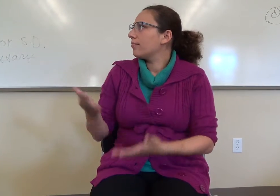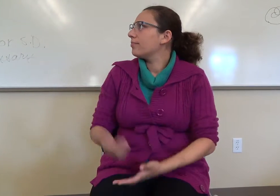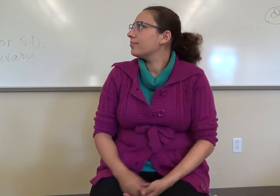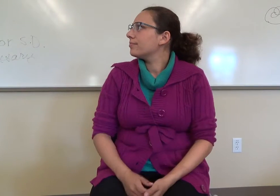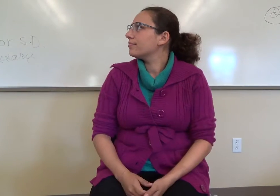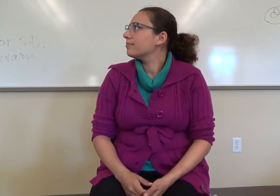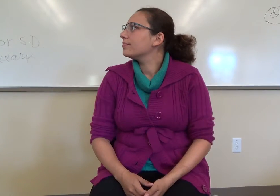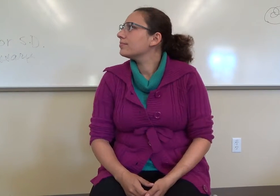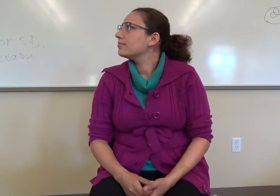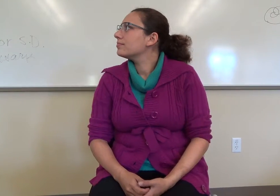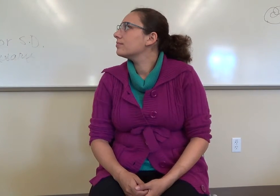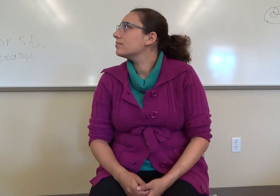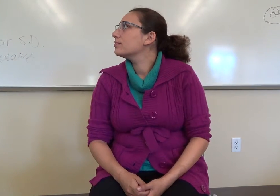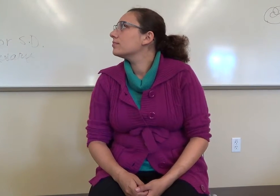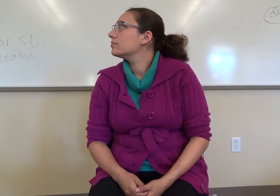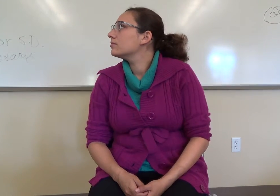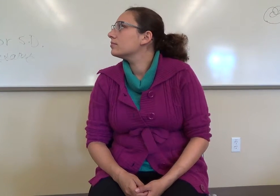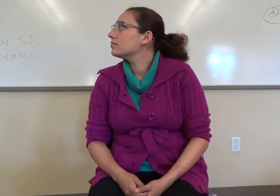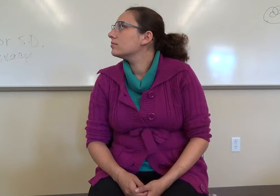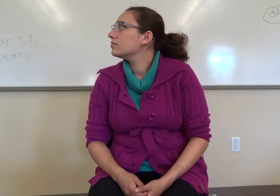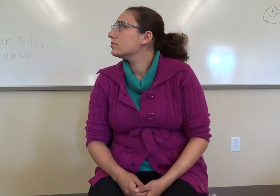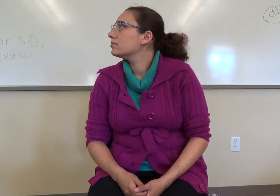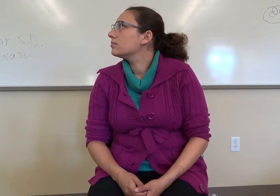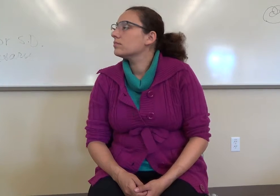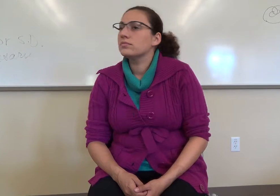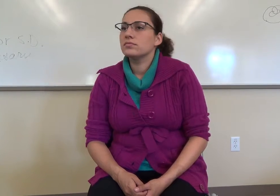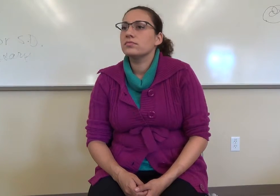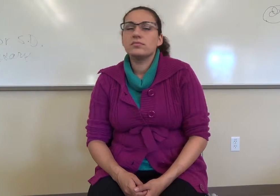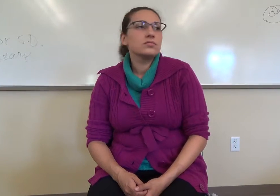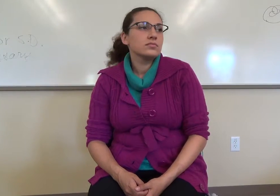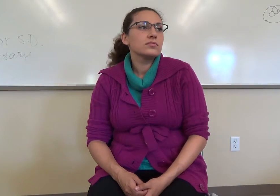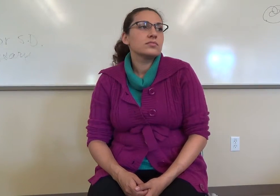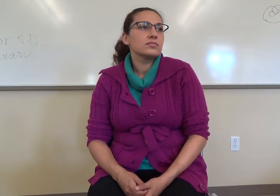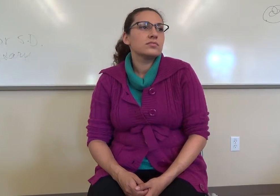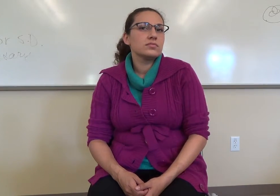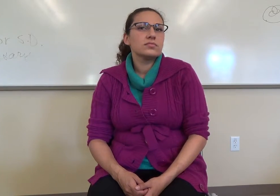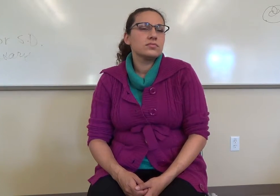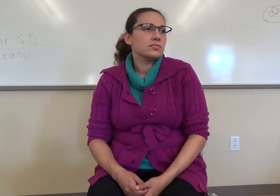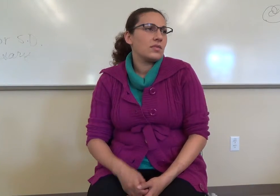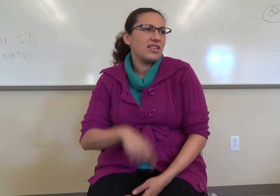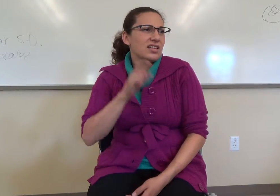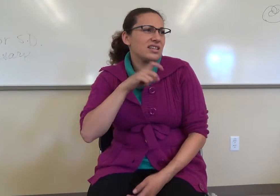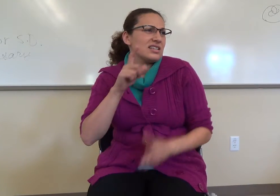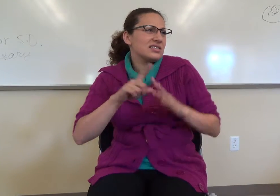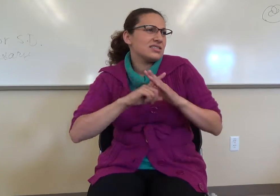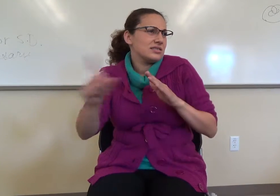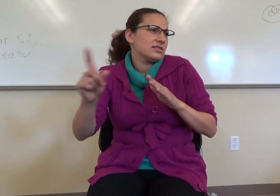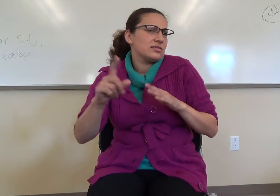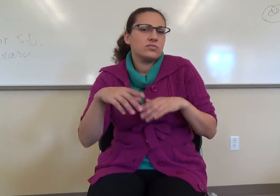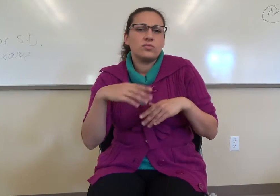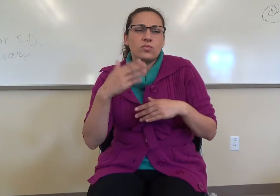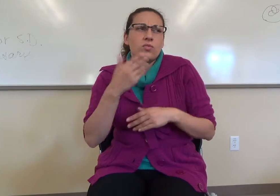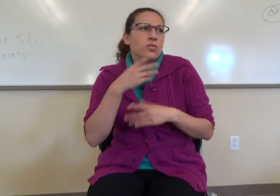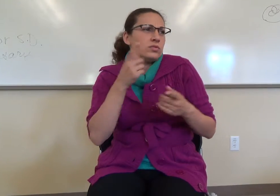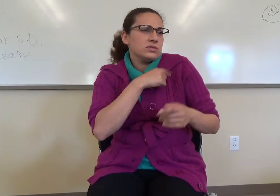another question. What is it that they need to escape it? What are the Chinese doing in